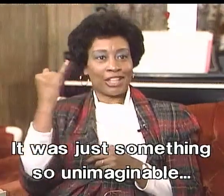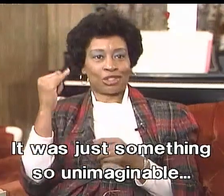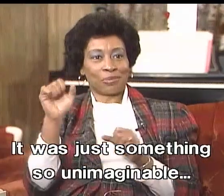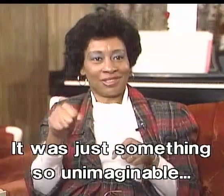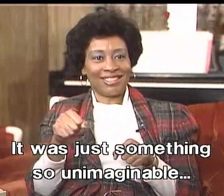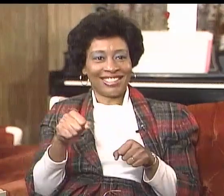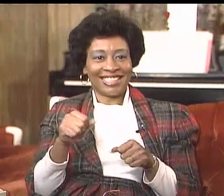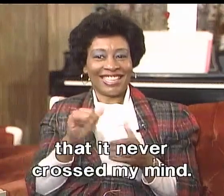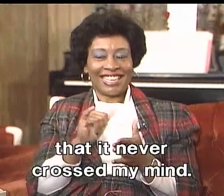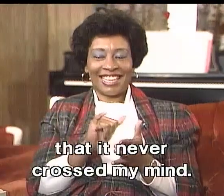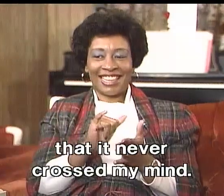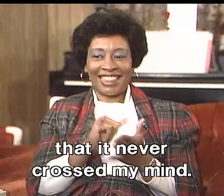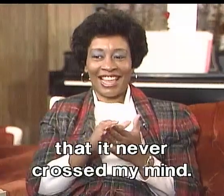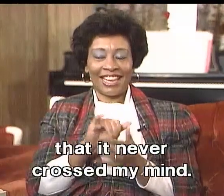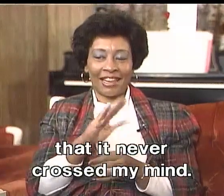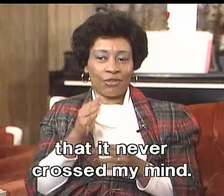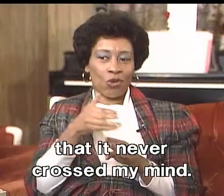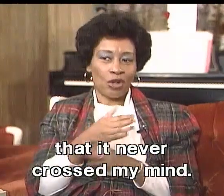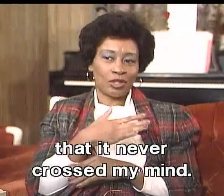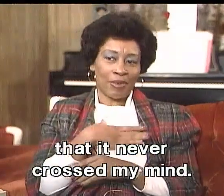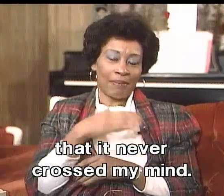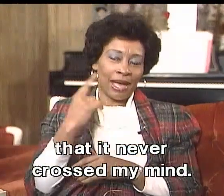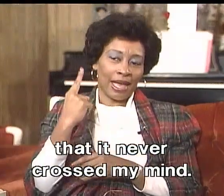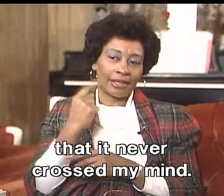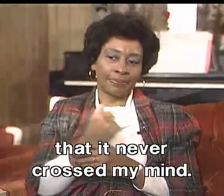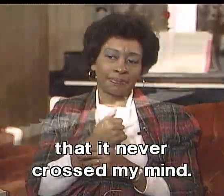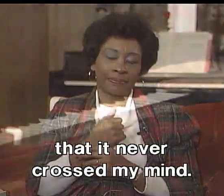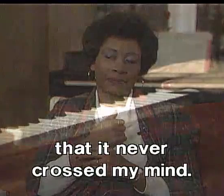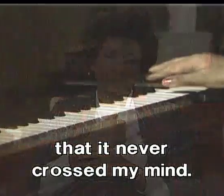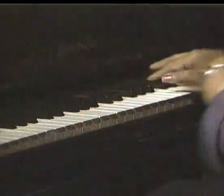unimaginable that it never crossed my mind.